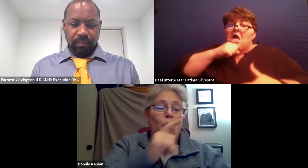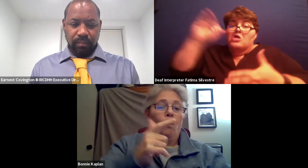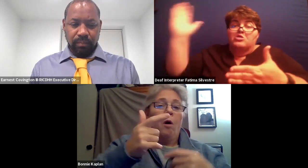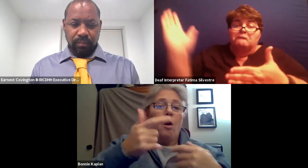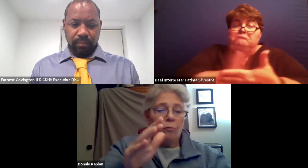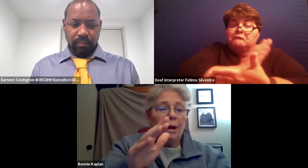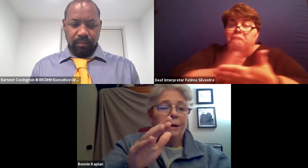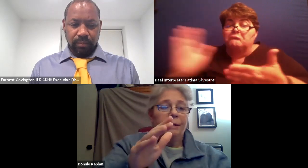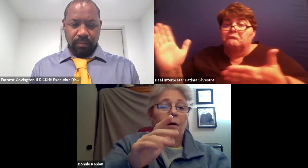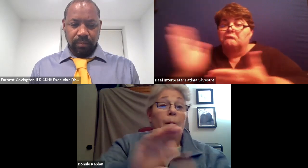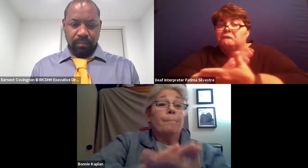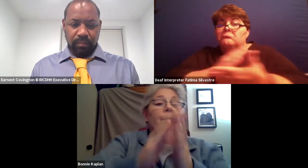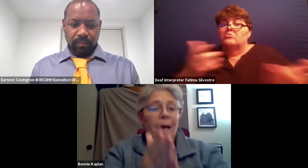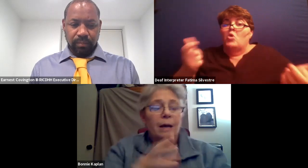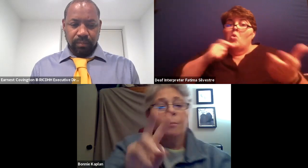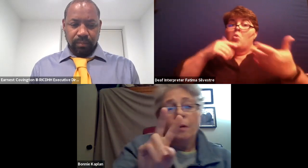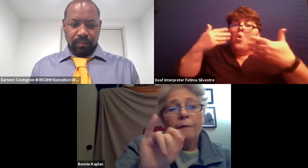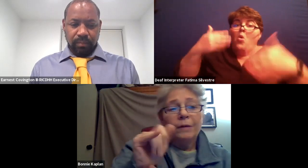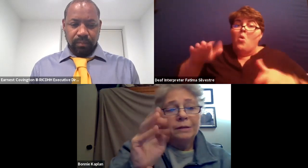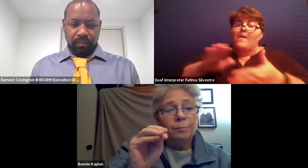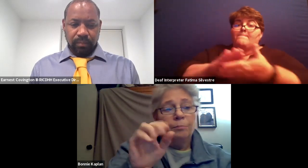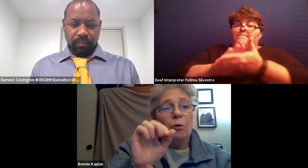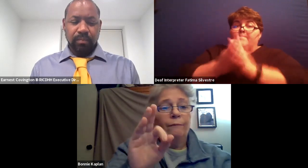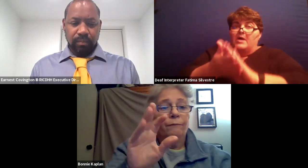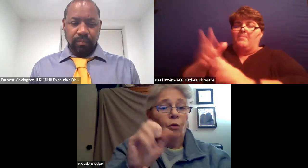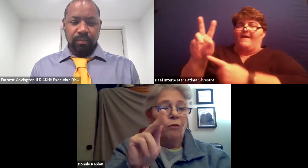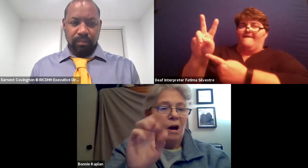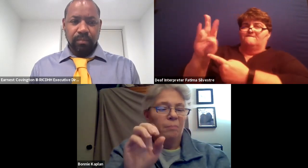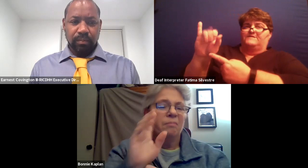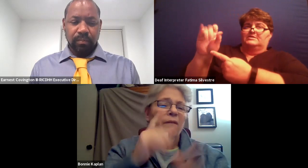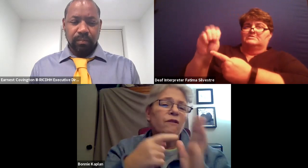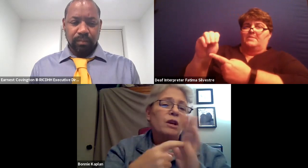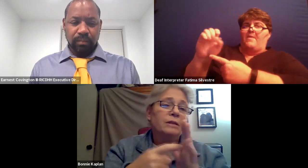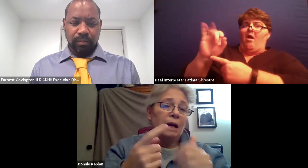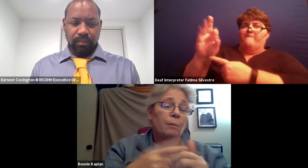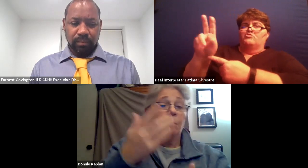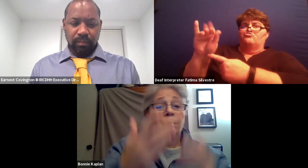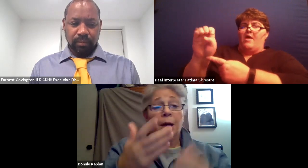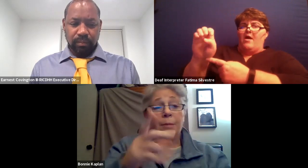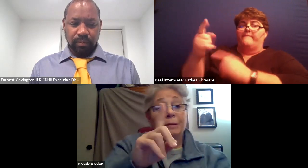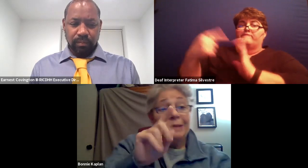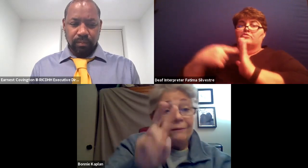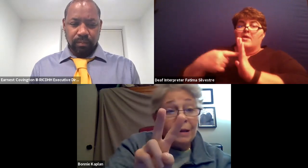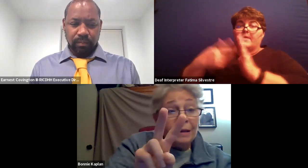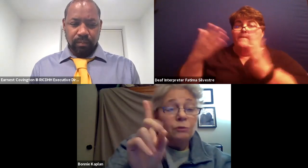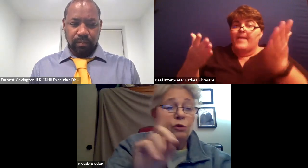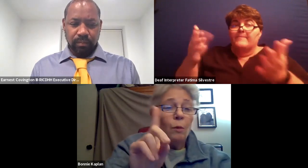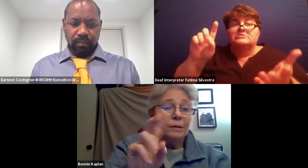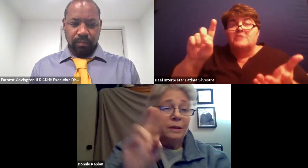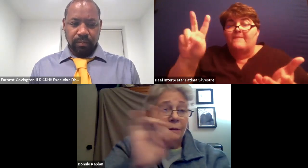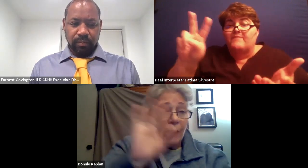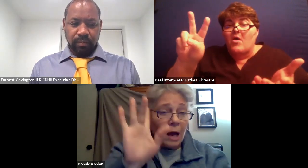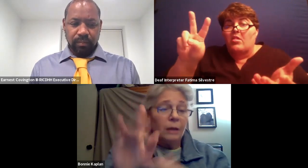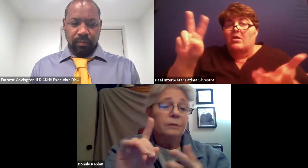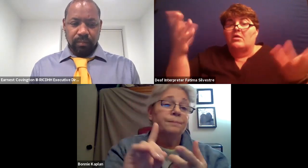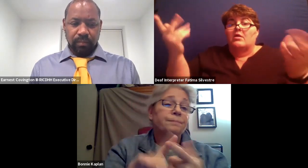regardless of anyone's age, we provide services to people who become a victim of a crime, and that could be anyone. It could